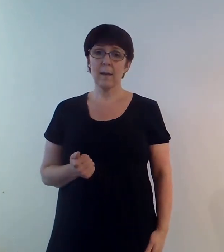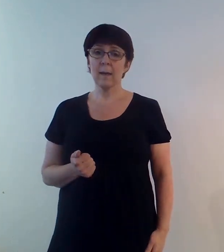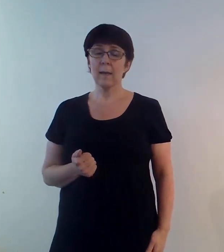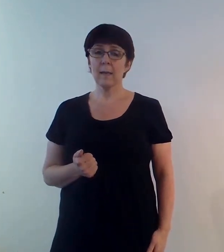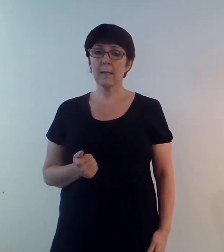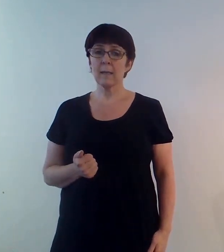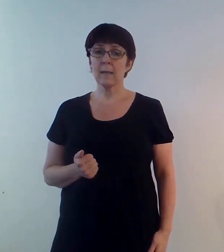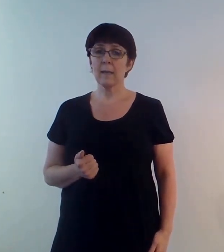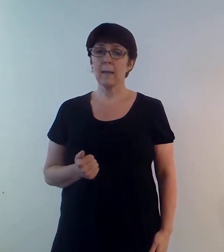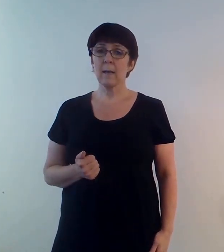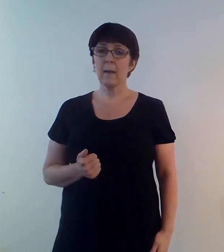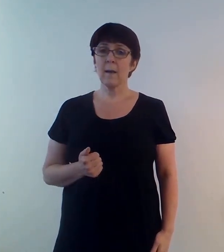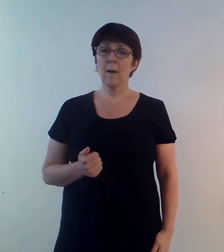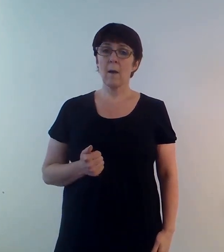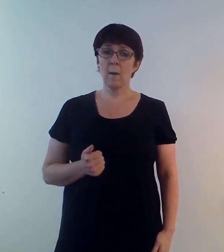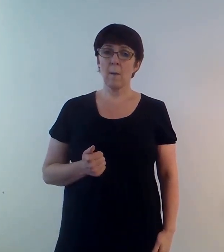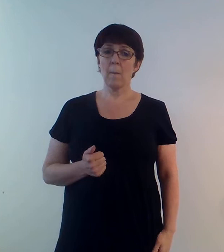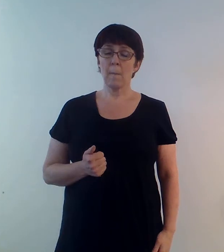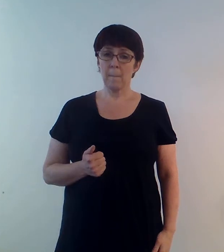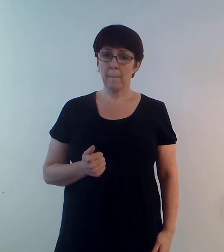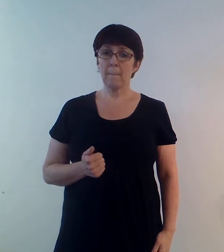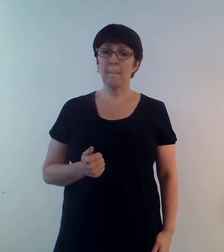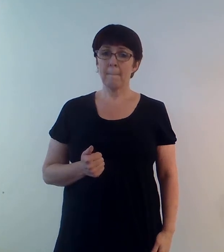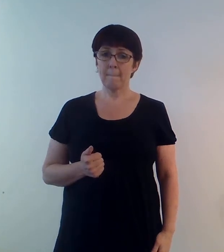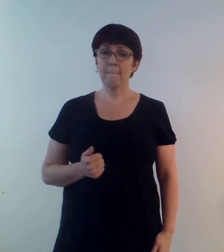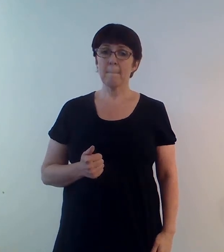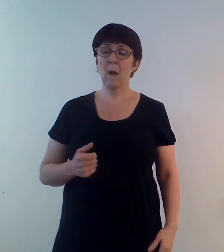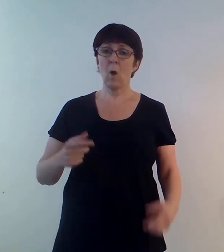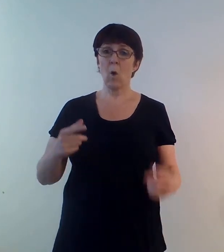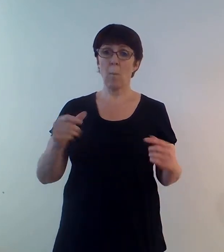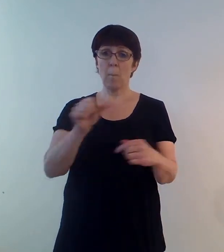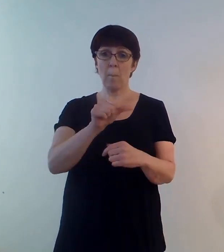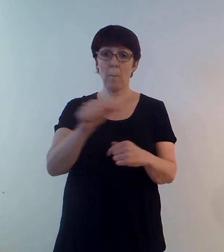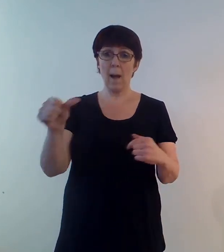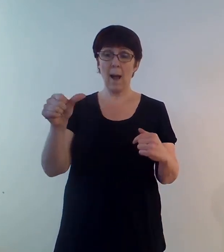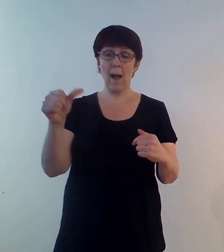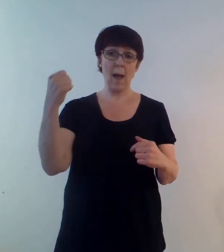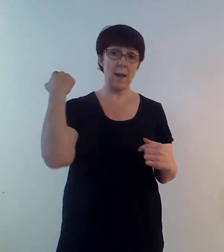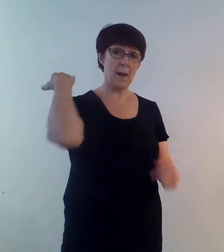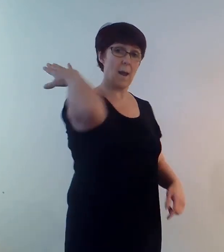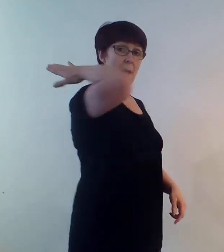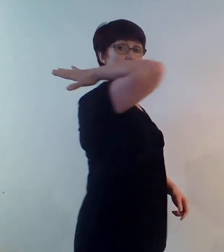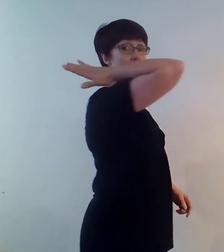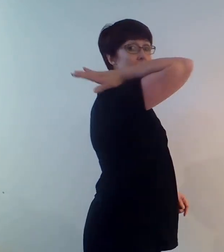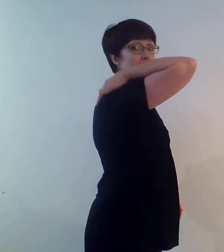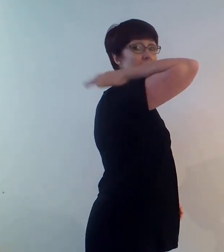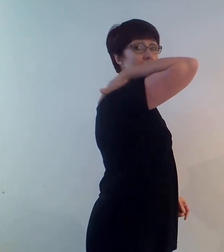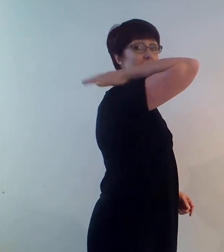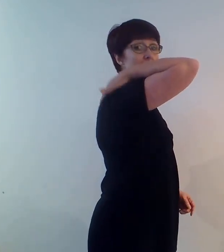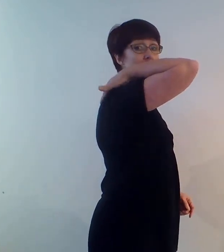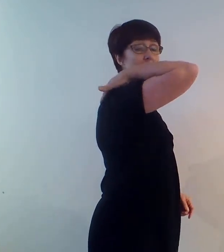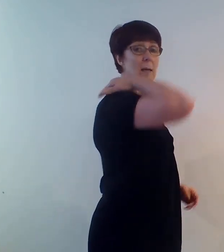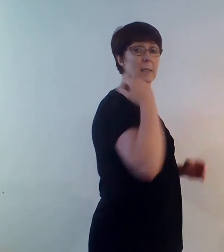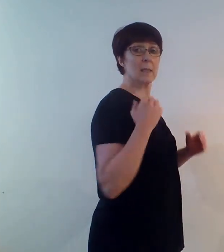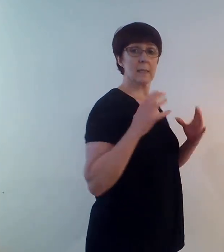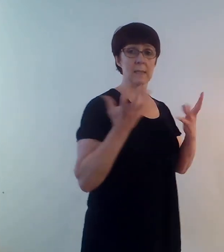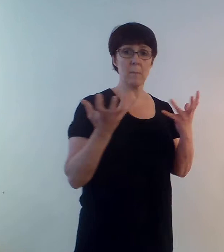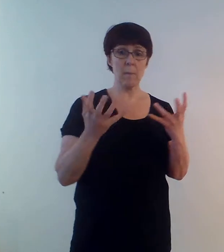is important, the shrug is just through the shoulders, the shoulder blades, so our arms and elbows can stay completely locked out. We're not pressed up in or